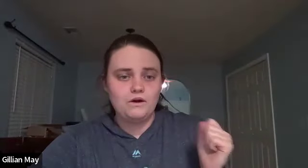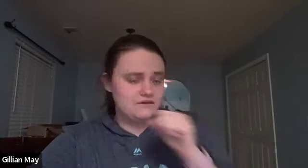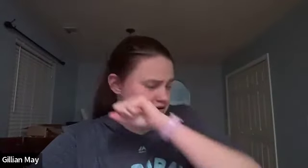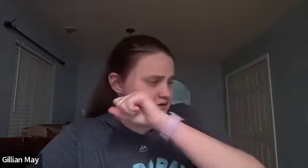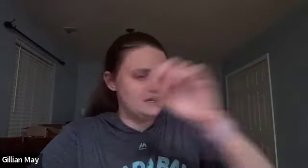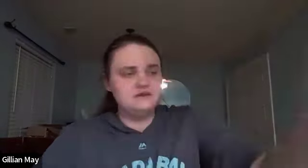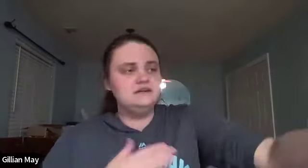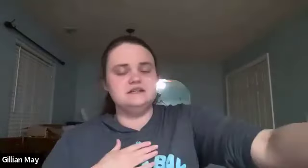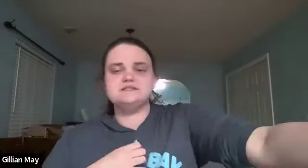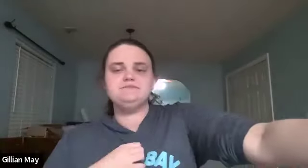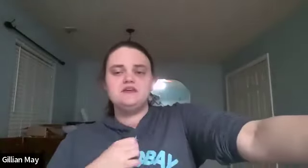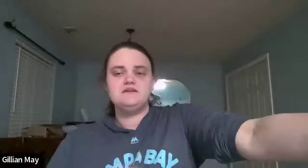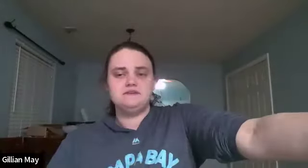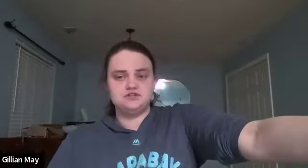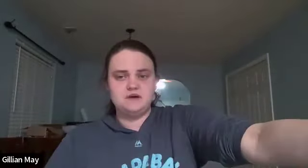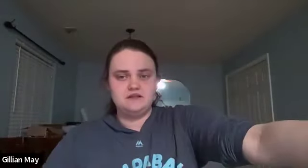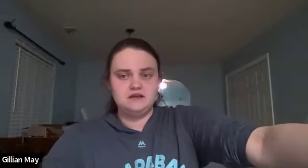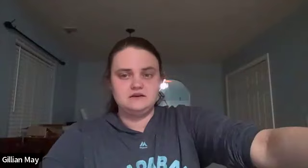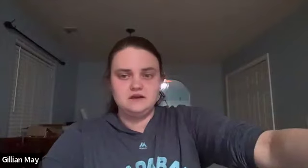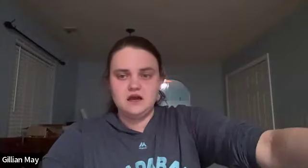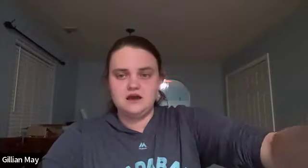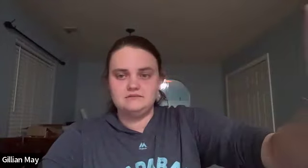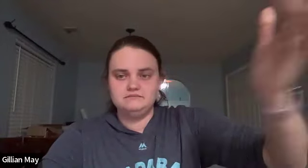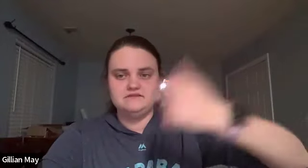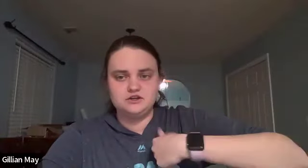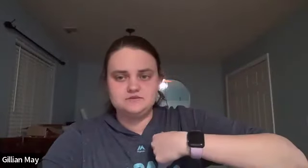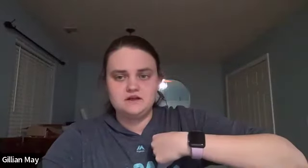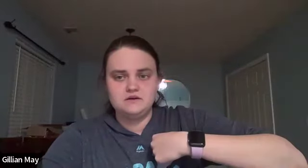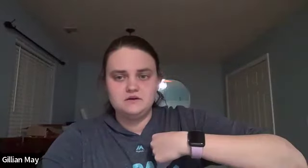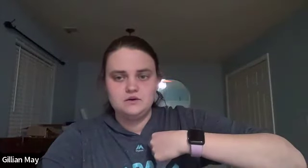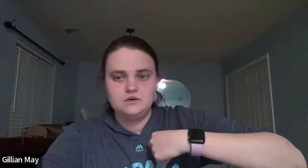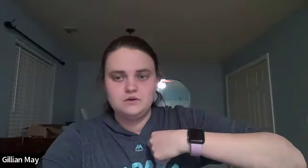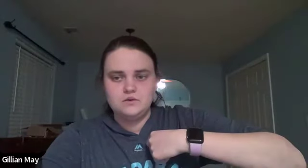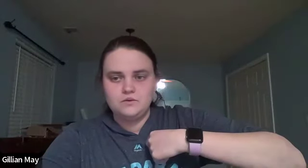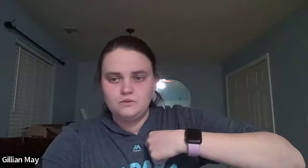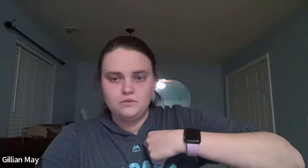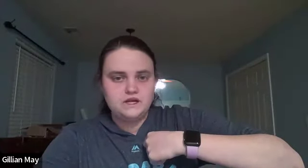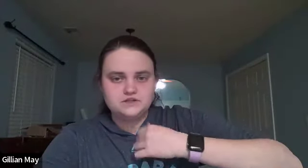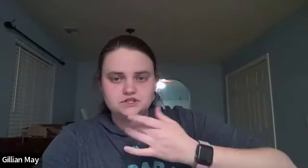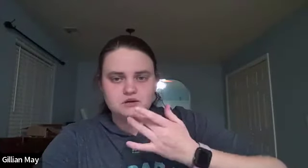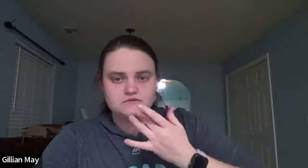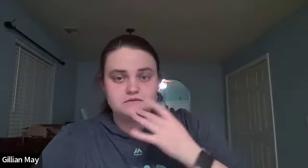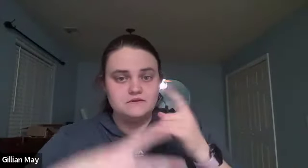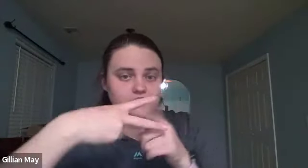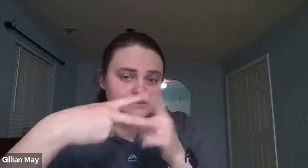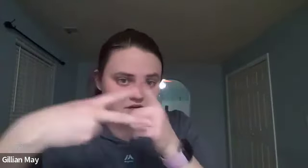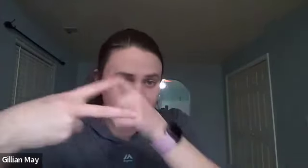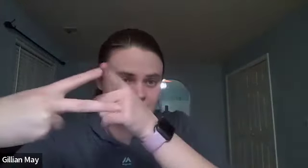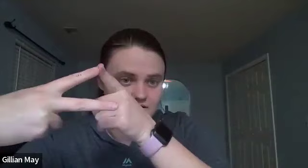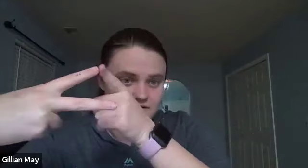or oh my goodness, finger spelling, me finger spelling. Which would y'all prefer? The first one,